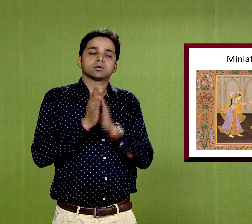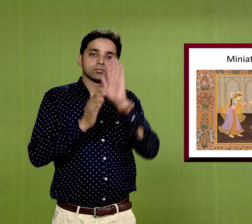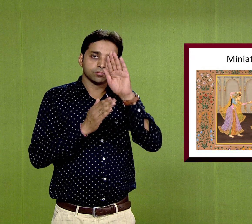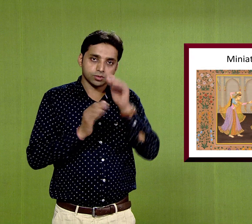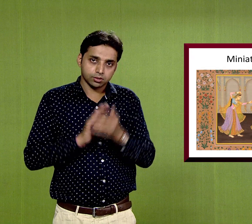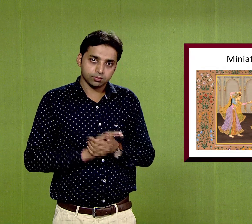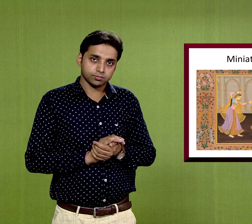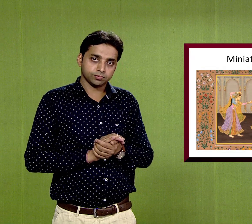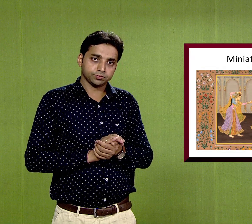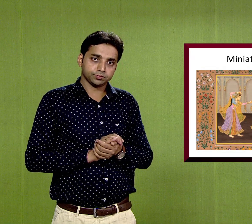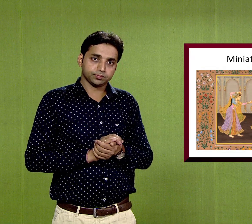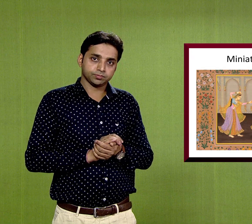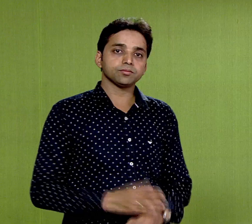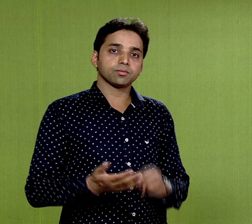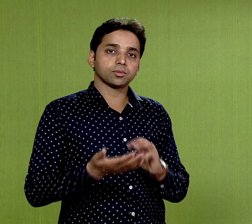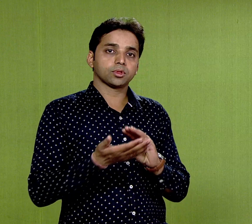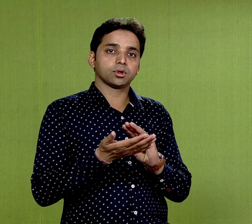Mandu in MP,